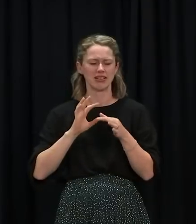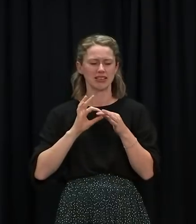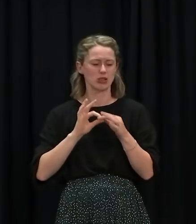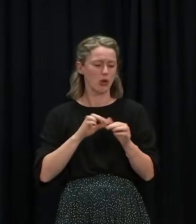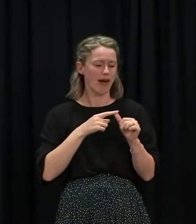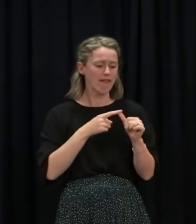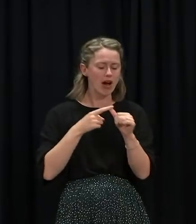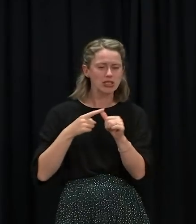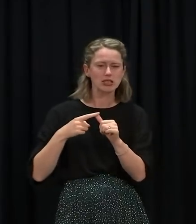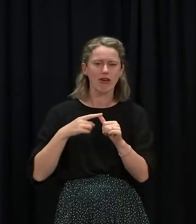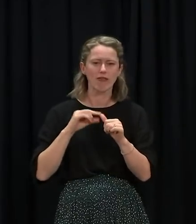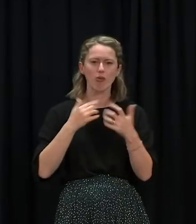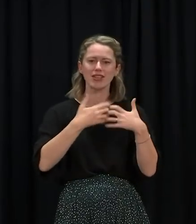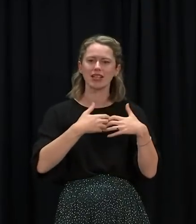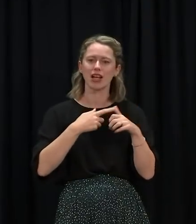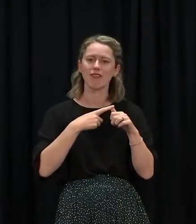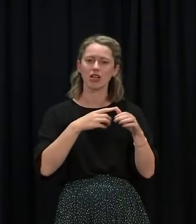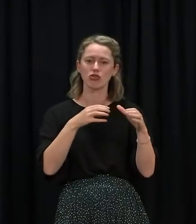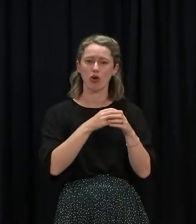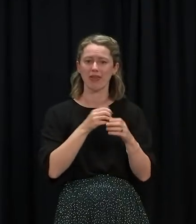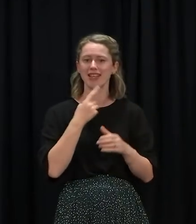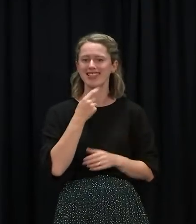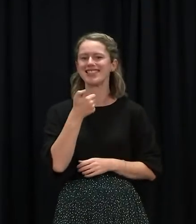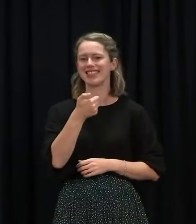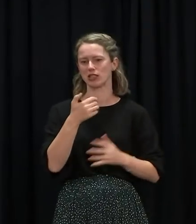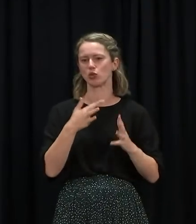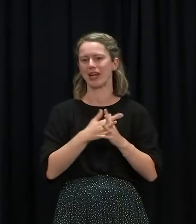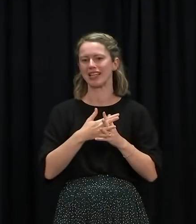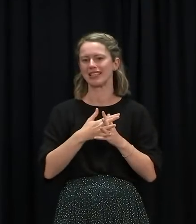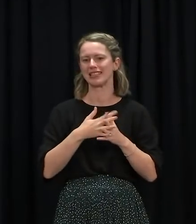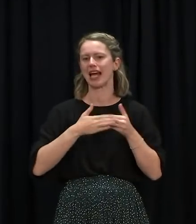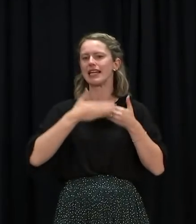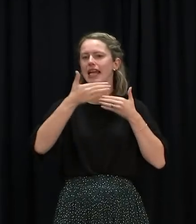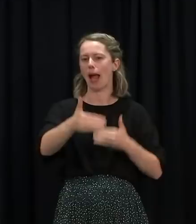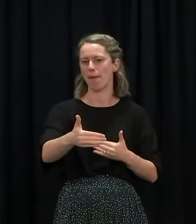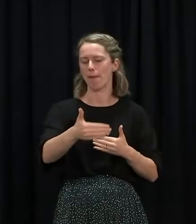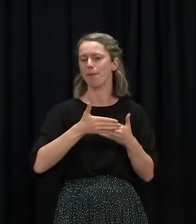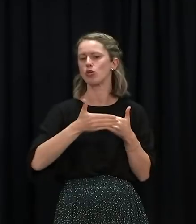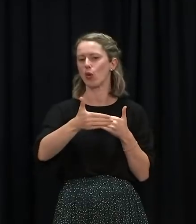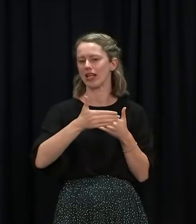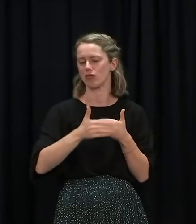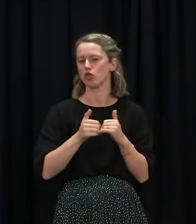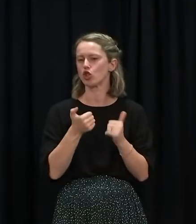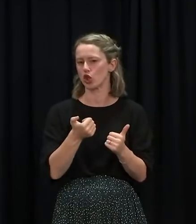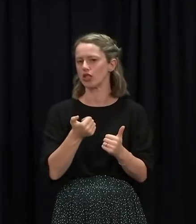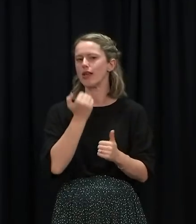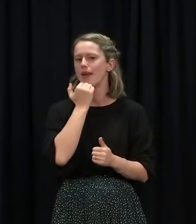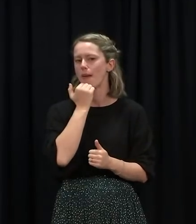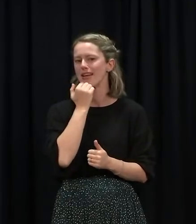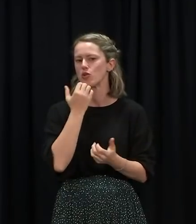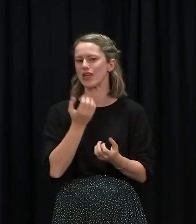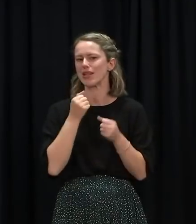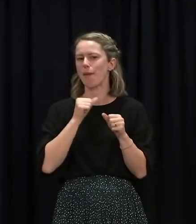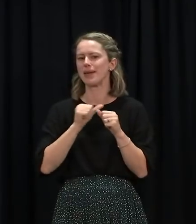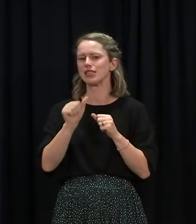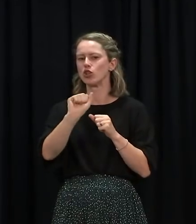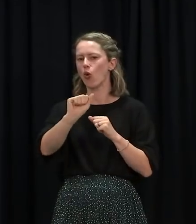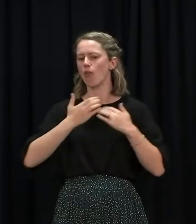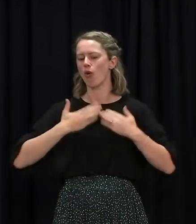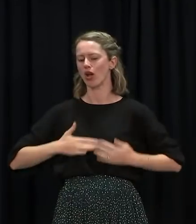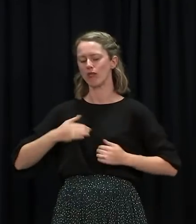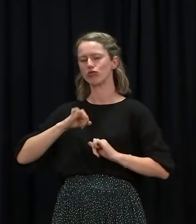we've had from our technical advisory group, that 6 weeks is a good amount of time between vaccines to get the best immunological